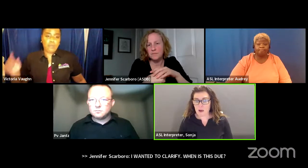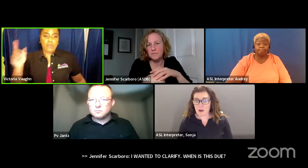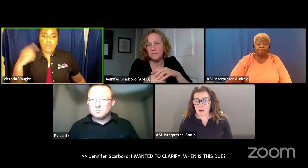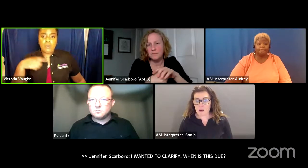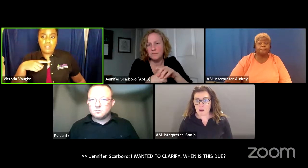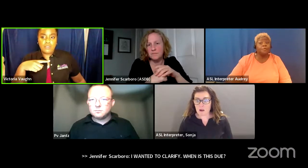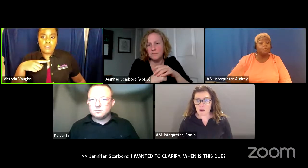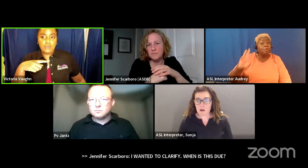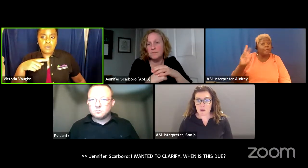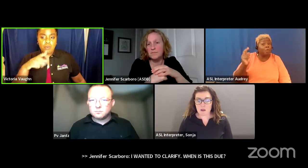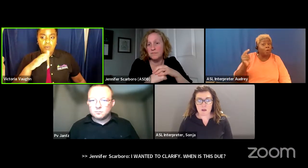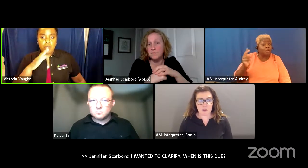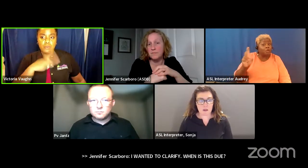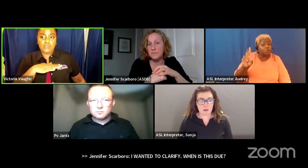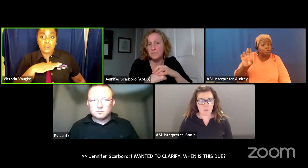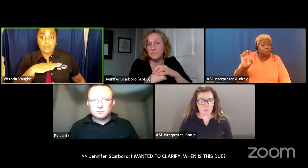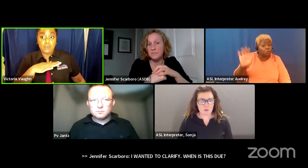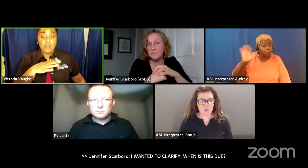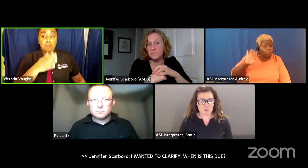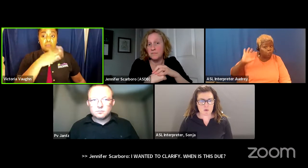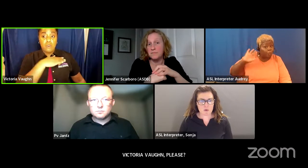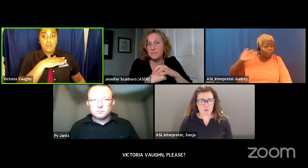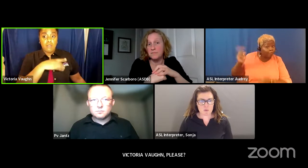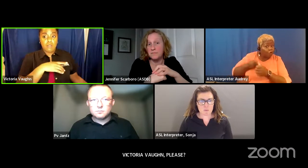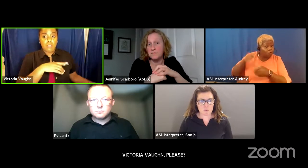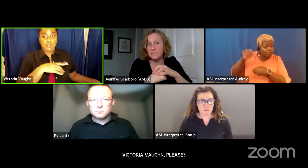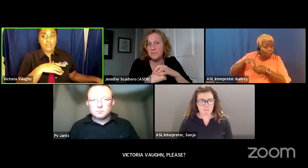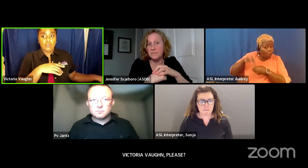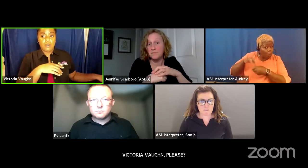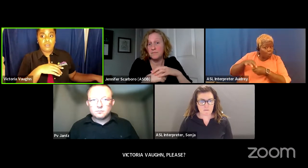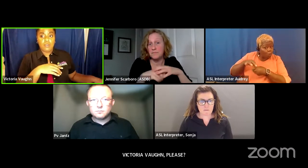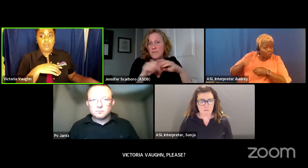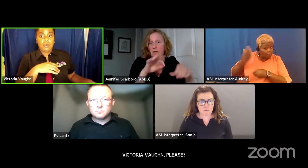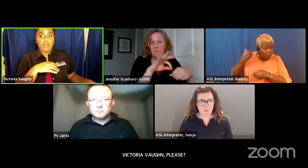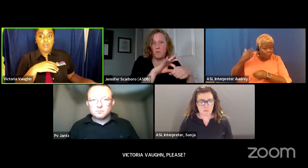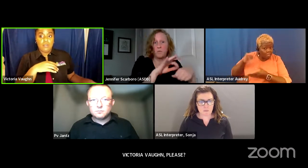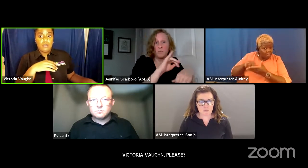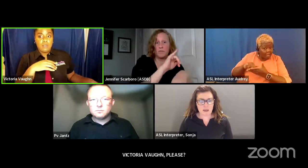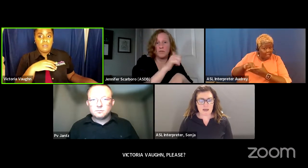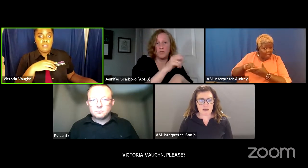Do you mean when was it due, when it was first voted on before? That's what